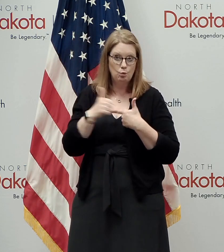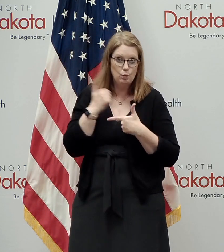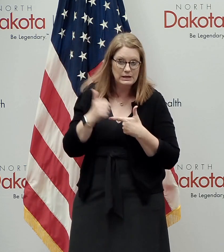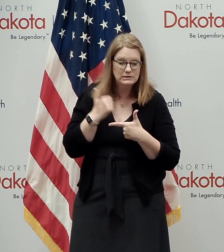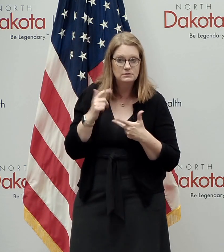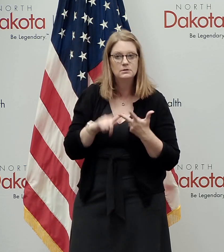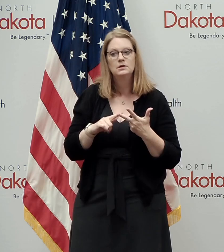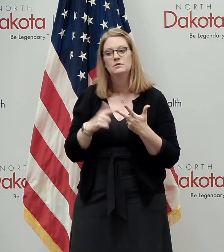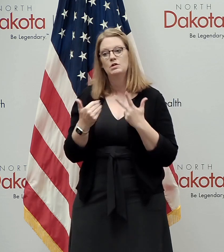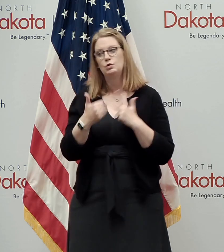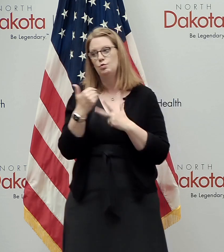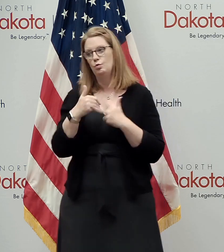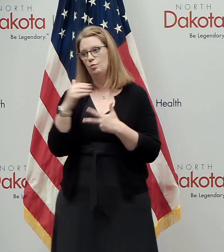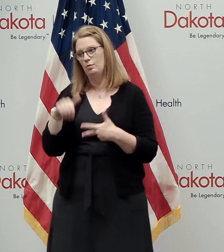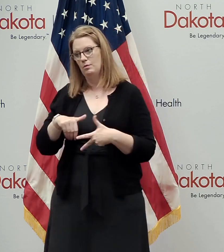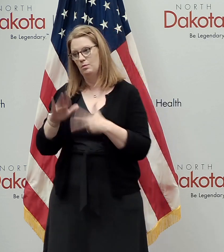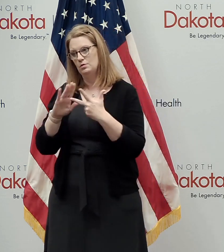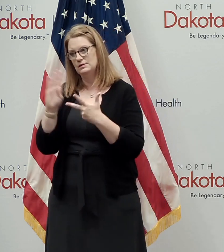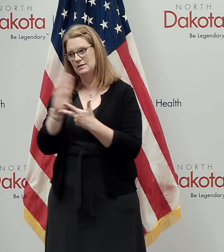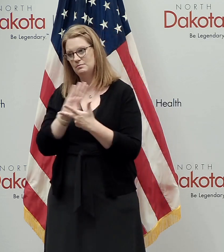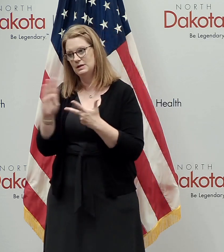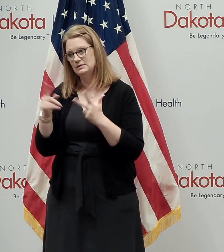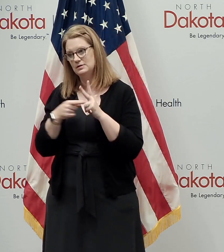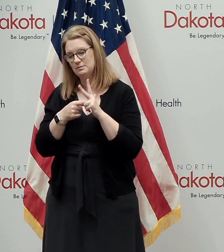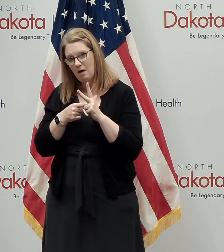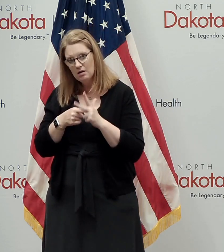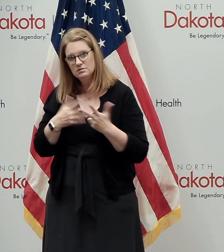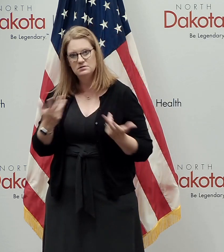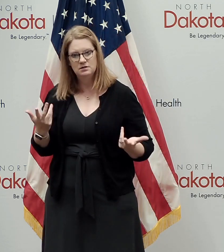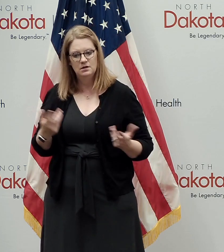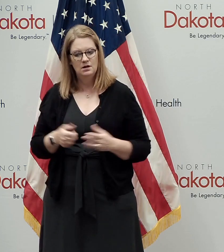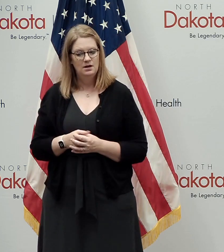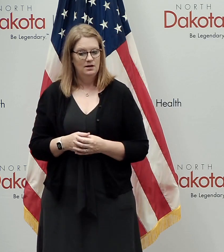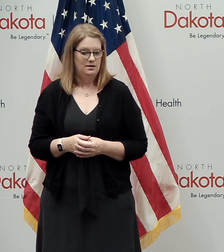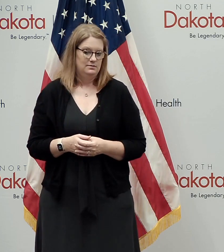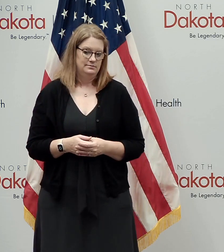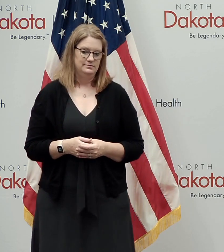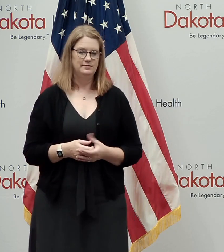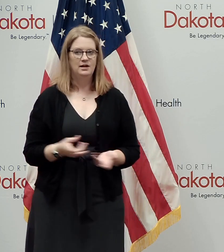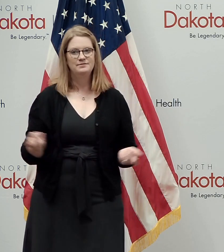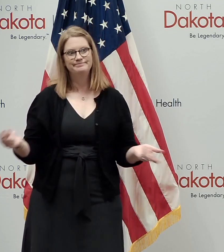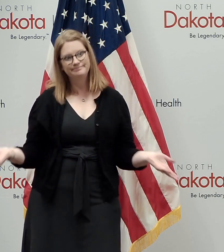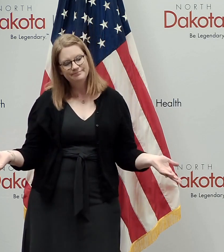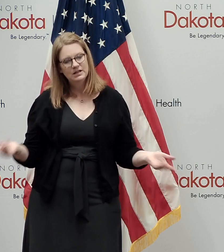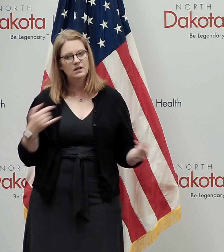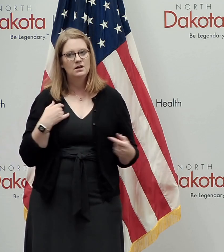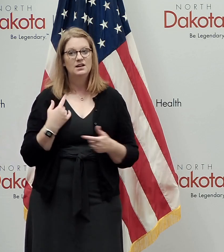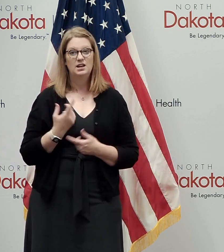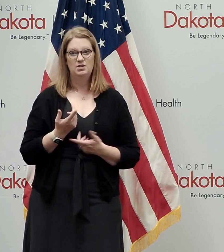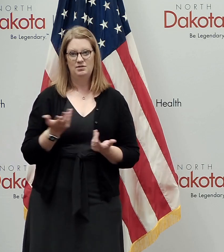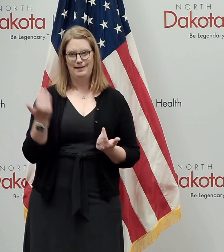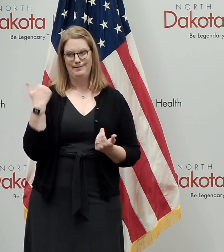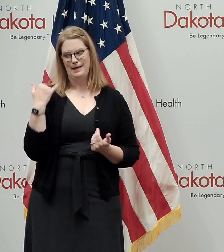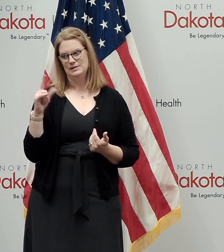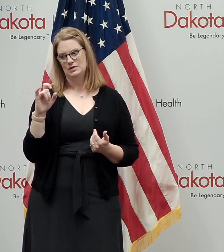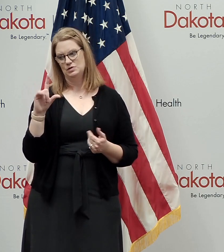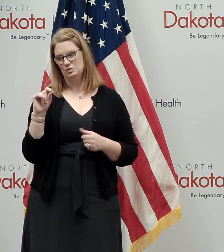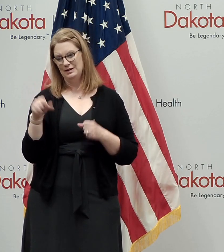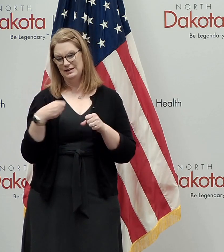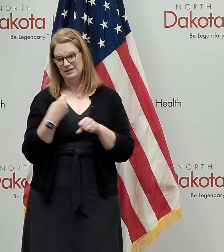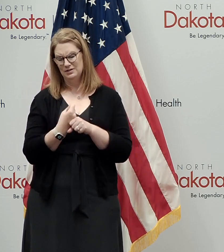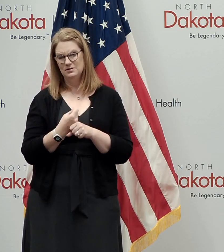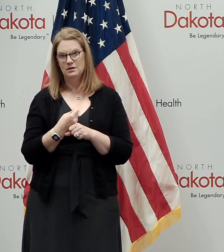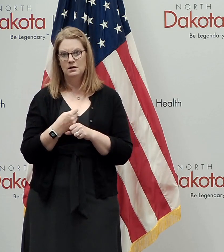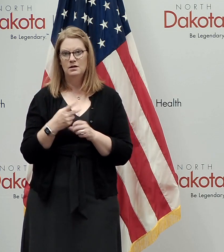have to come up with new approaches and new business models. And this isn't about, oh, shucks, we can't do it the way we've done it the last 120 years. This is